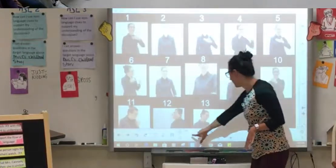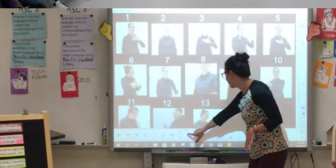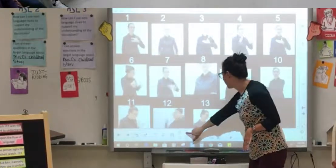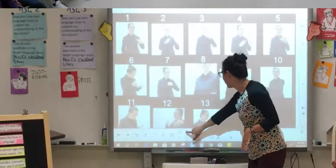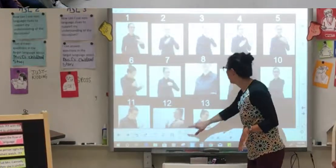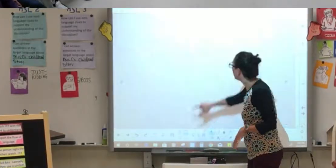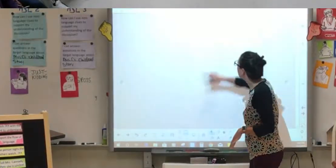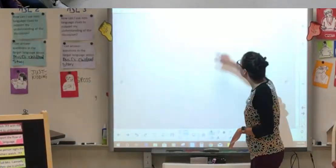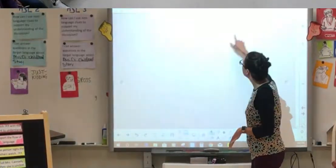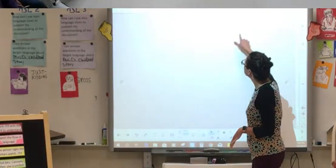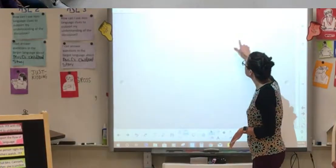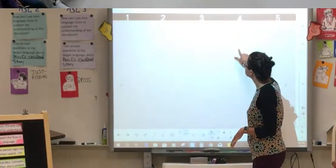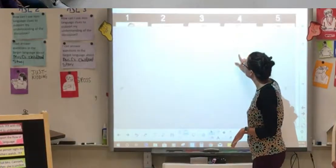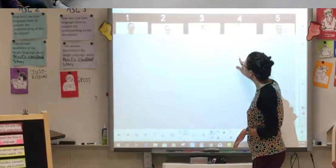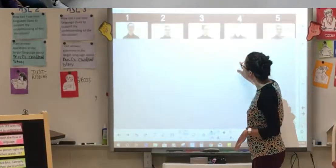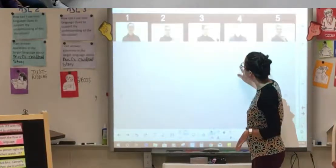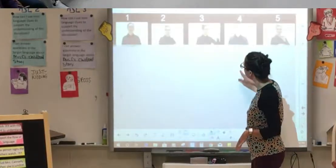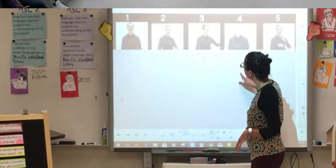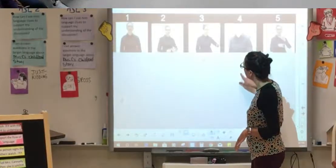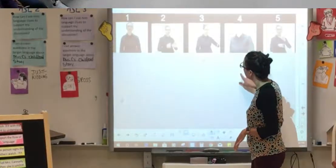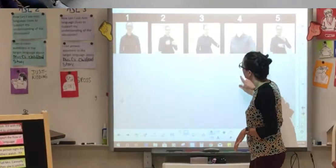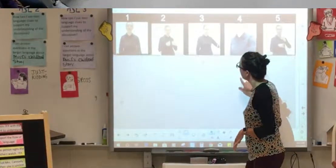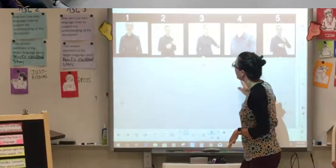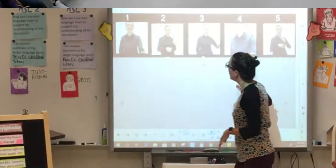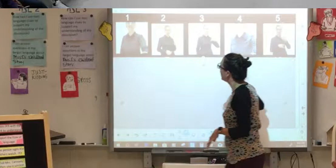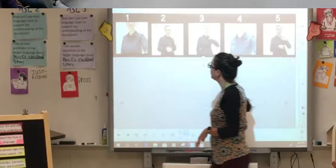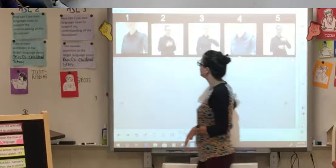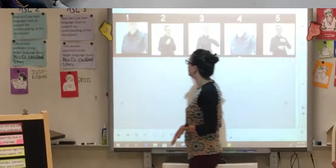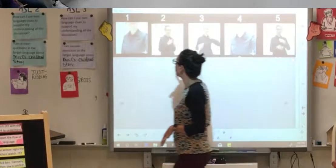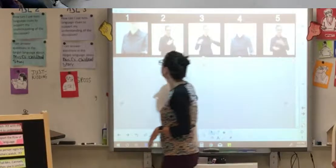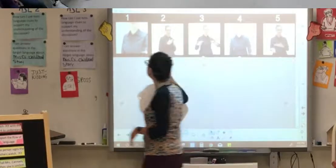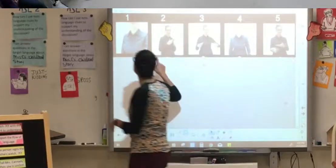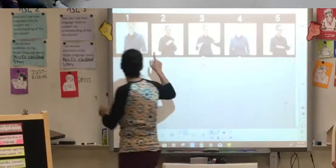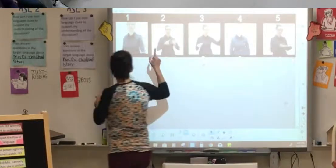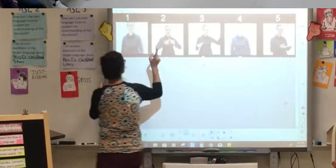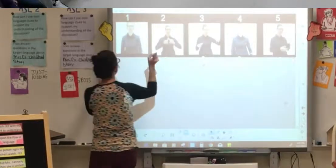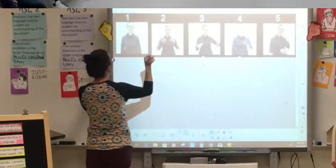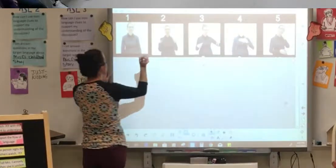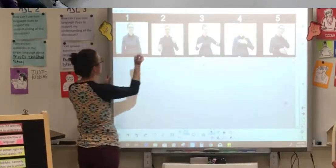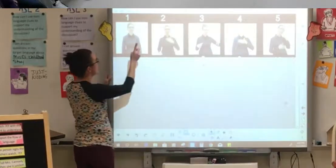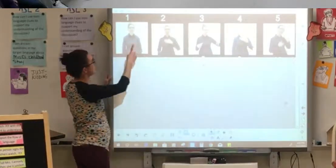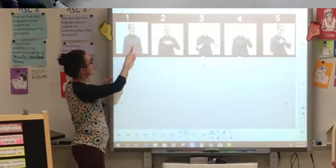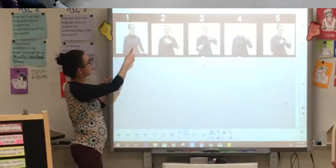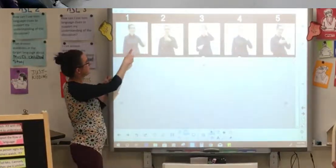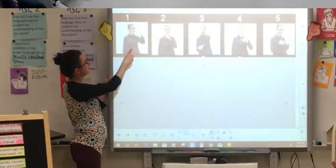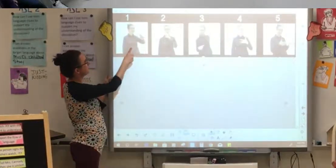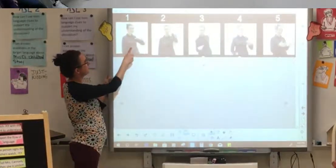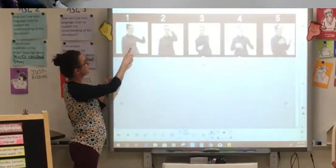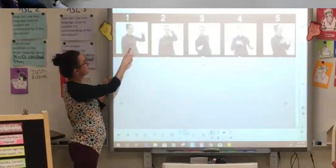as we are translating. Alright, what's number 1 say?